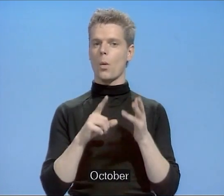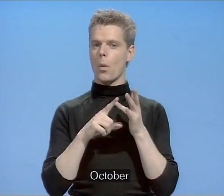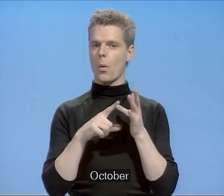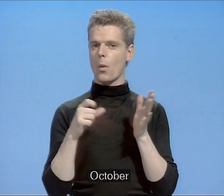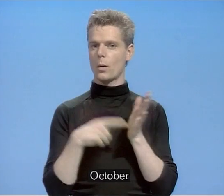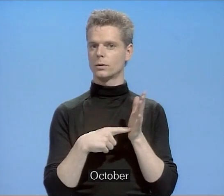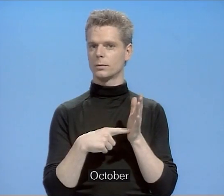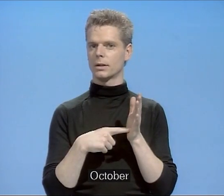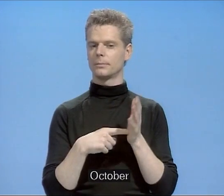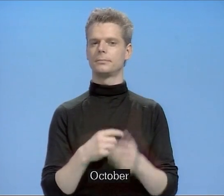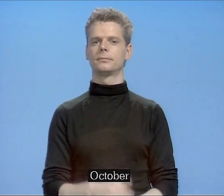October,